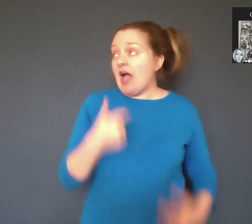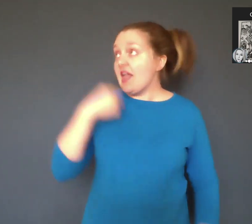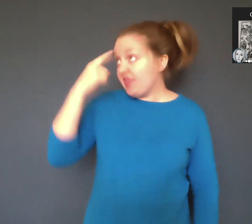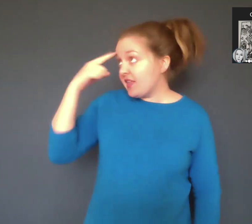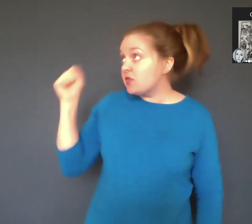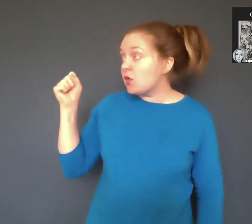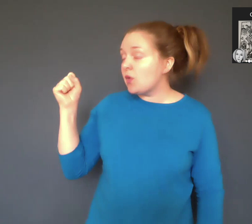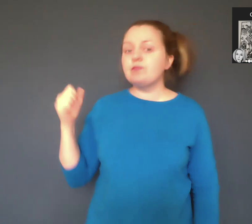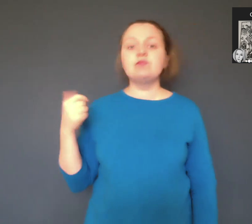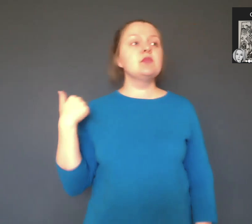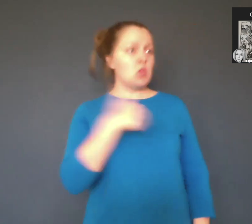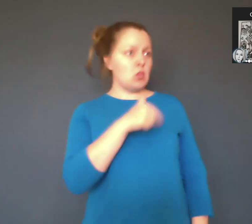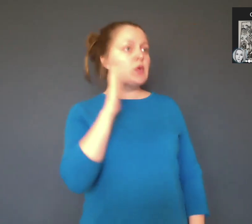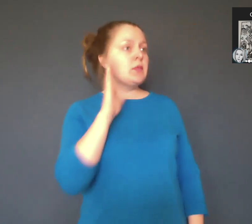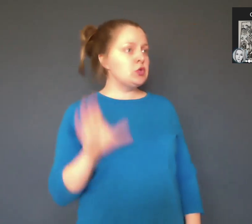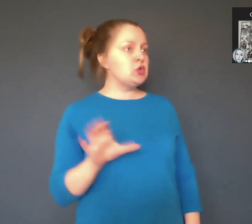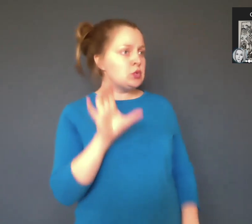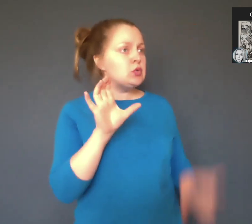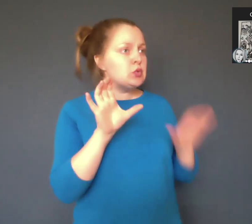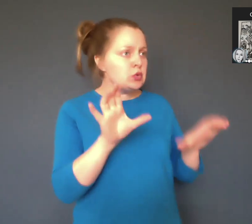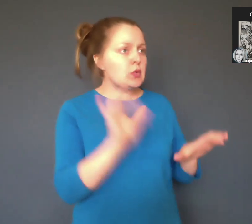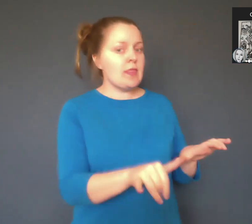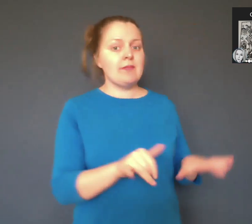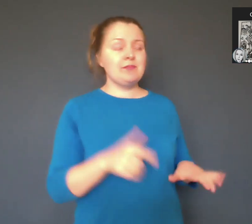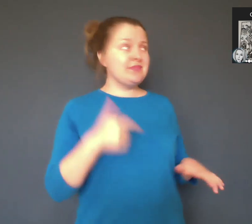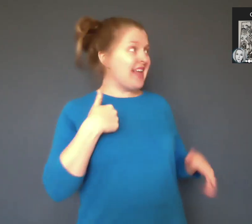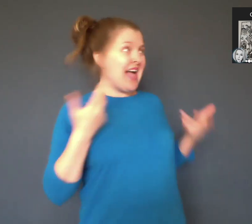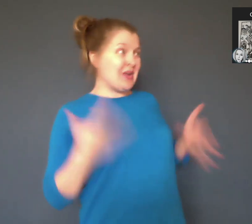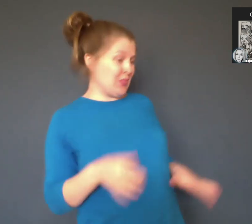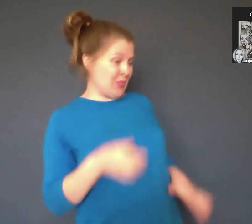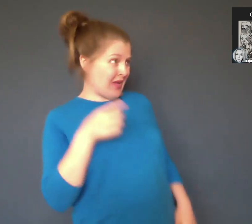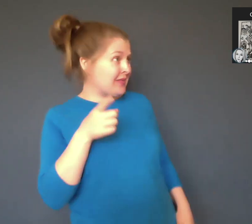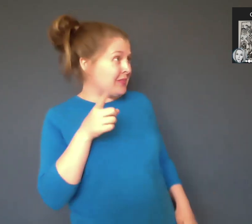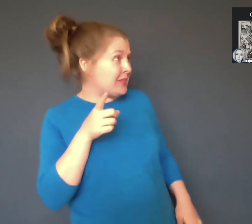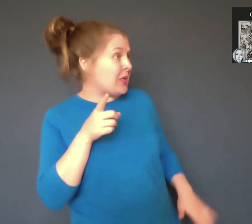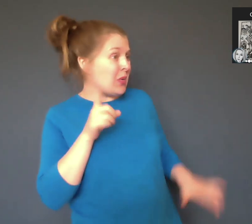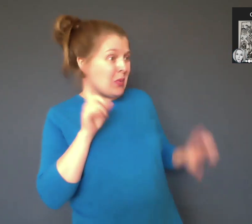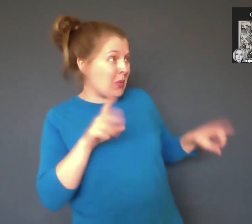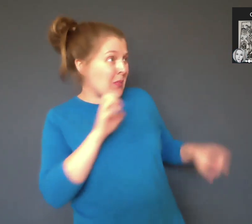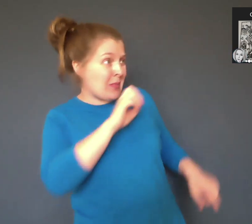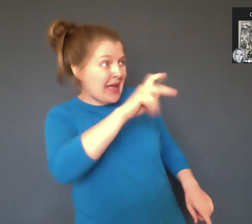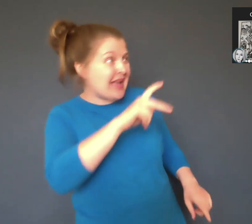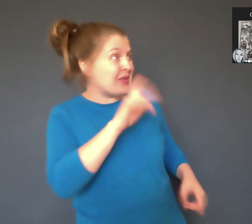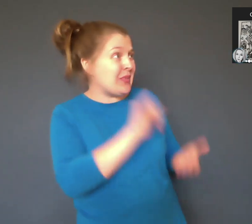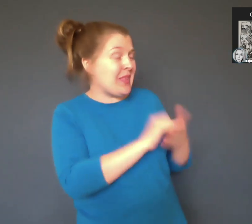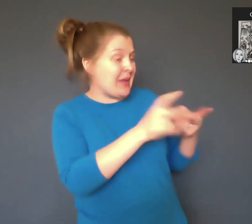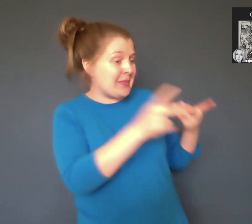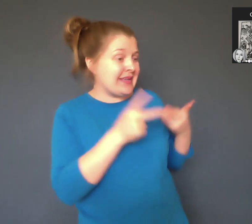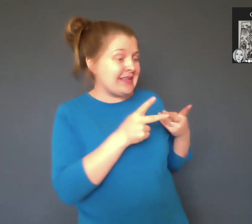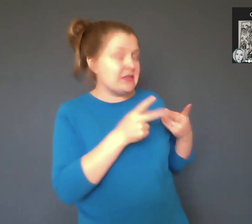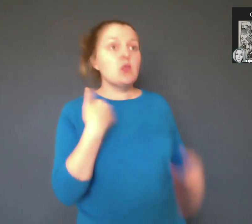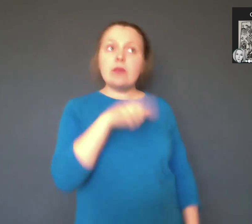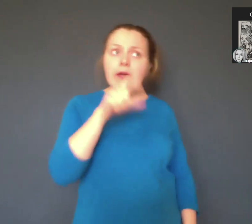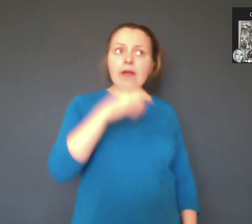said. "We have to know it exists before we report it to the police. You understand that, don't you,